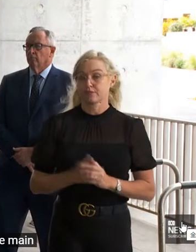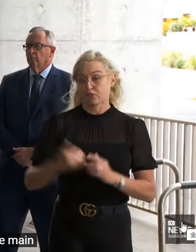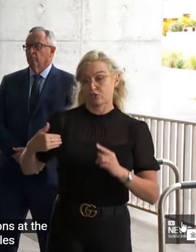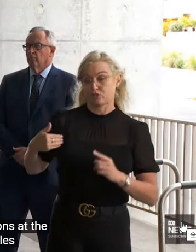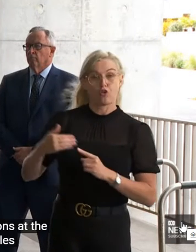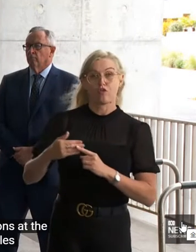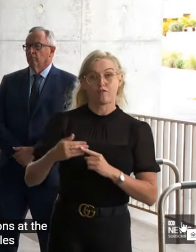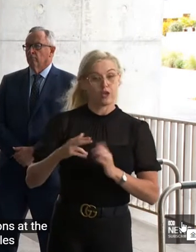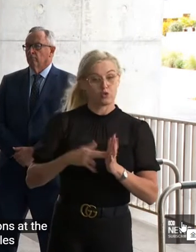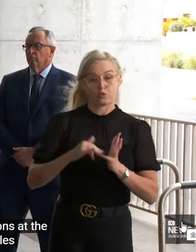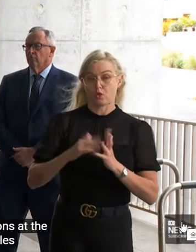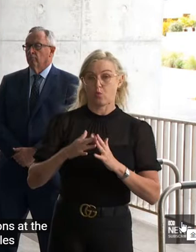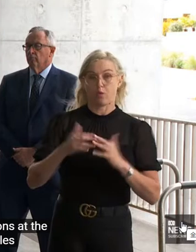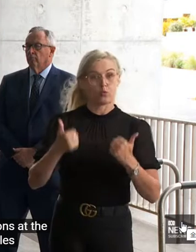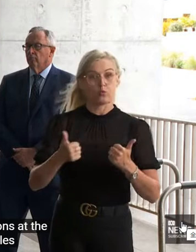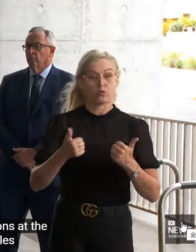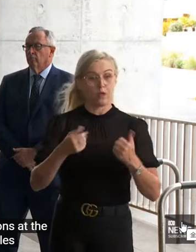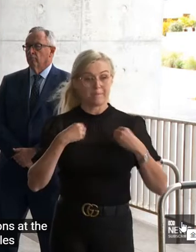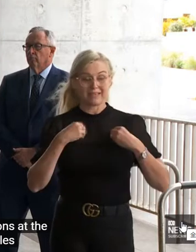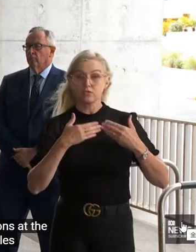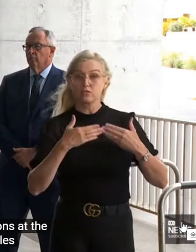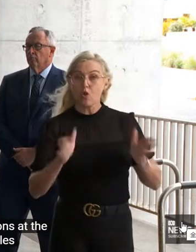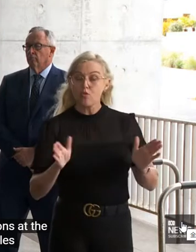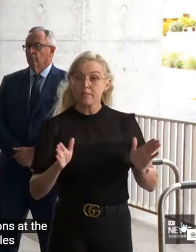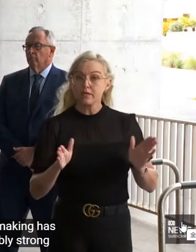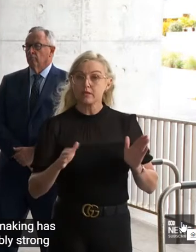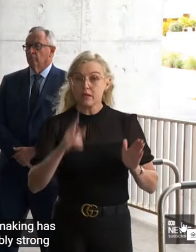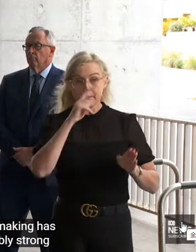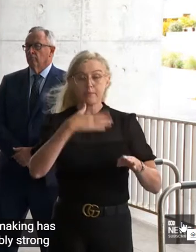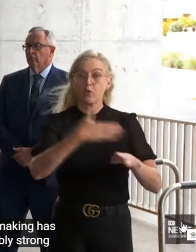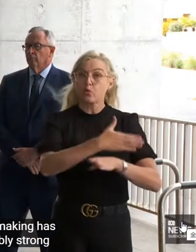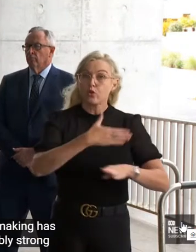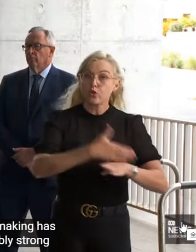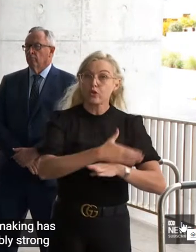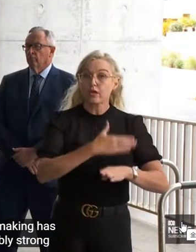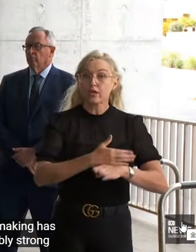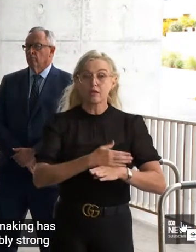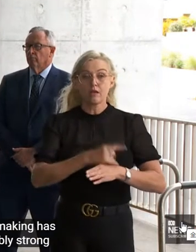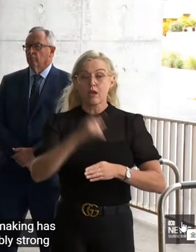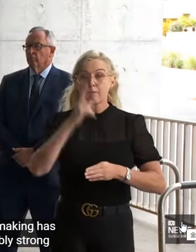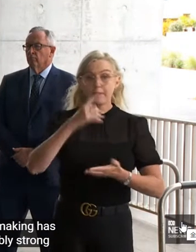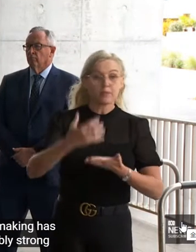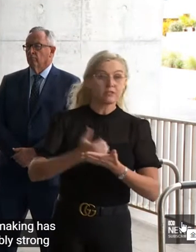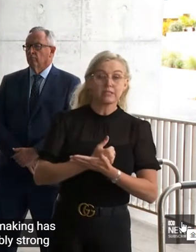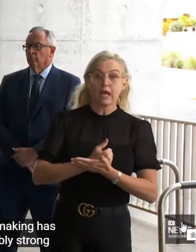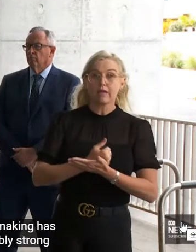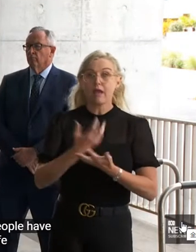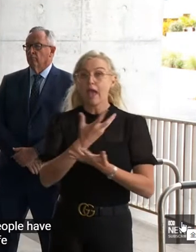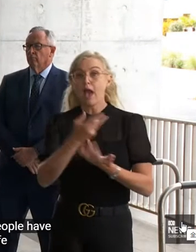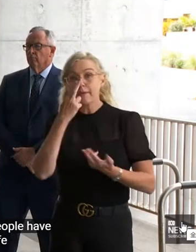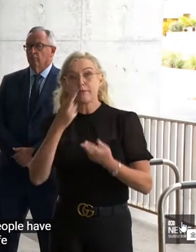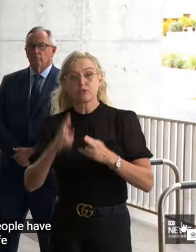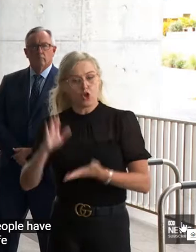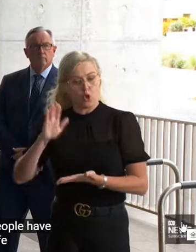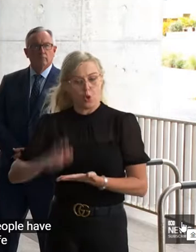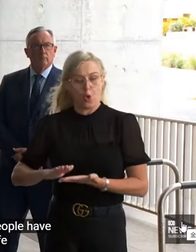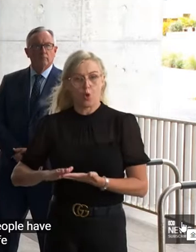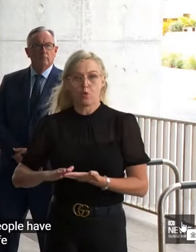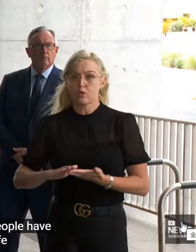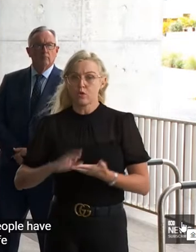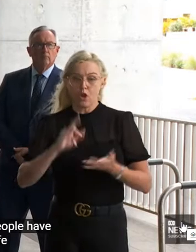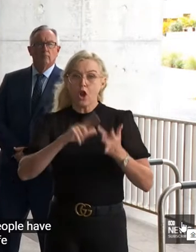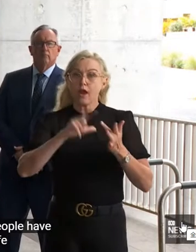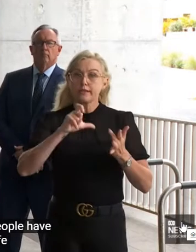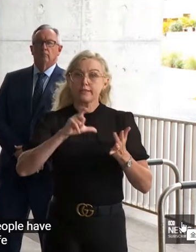incredibly strong. People are working, people have been kept safe, we have a very low death rate. Our ICU presentations at the moment